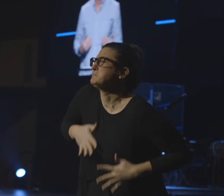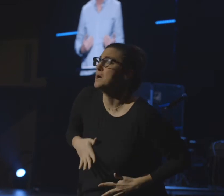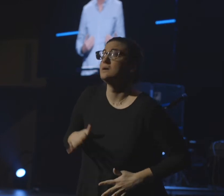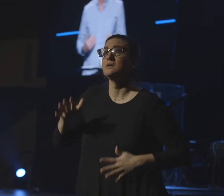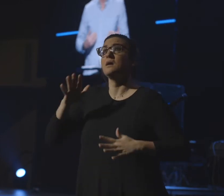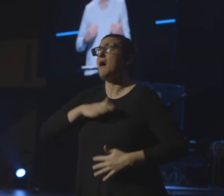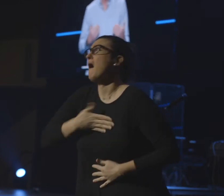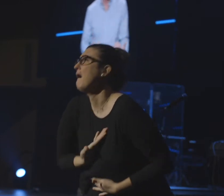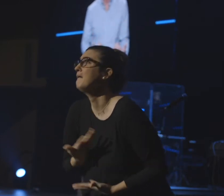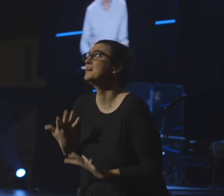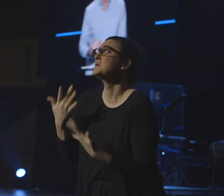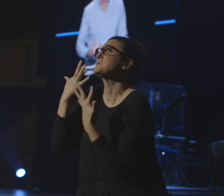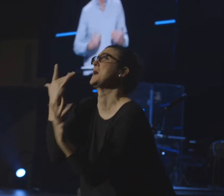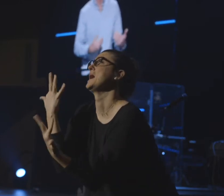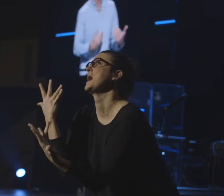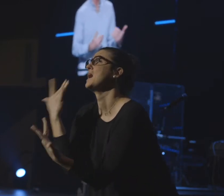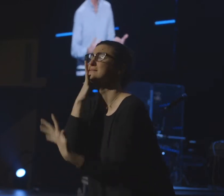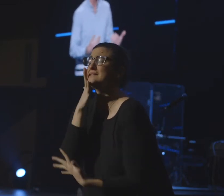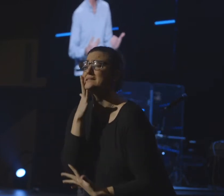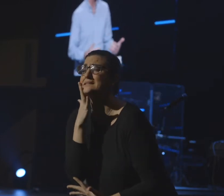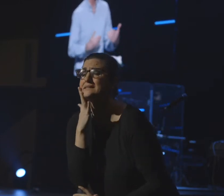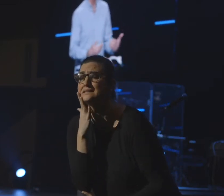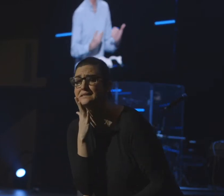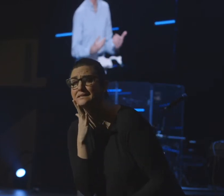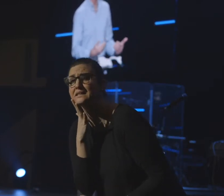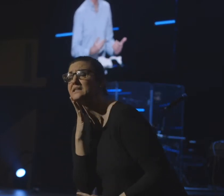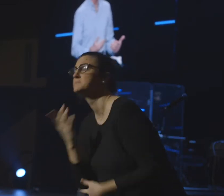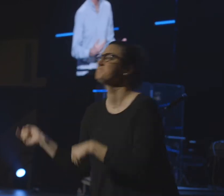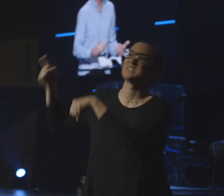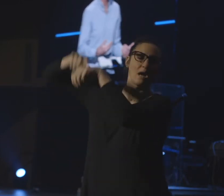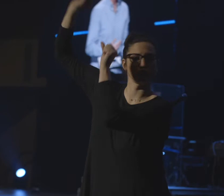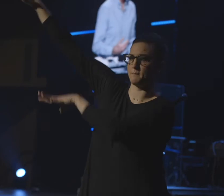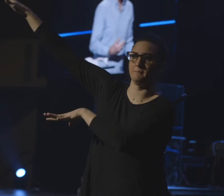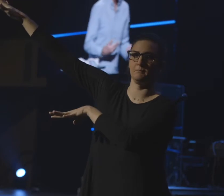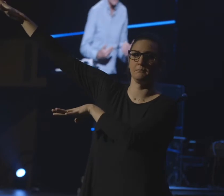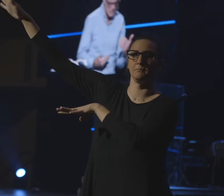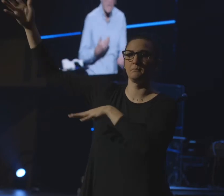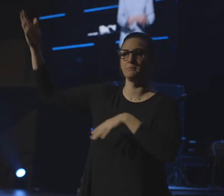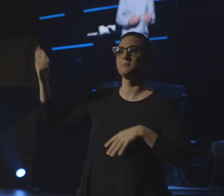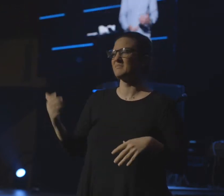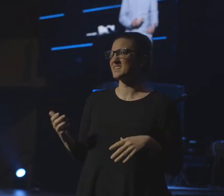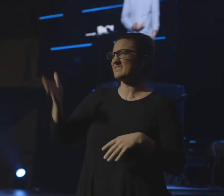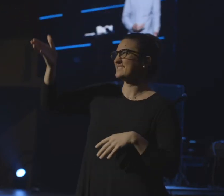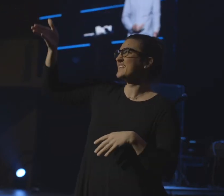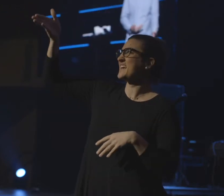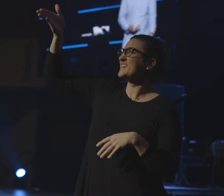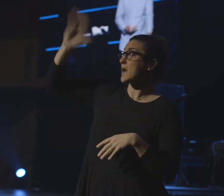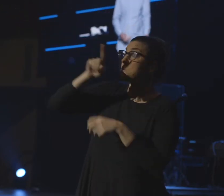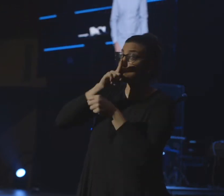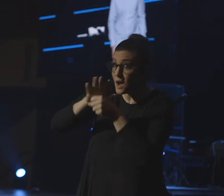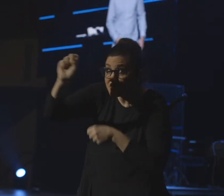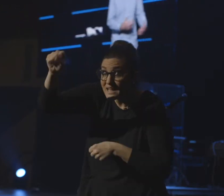that delay. If you're walking with God, if you're in this journey of faith, there are things. God doesn't give us a schedule of delivery on